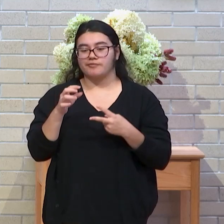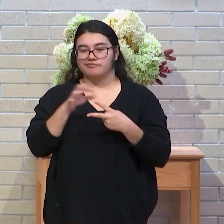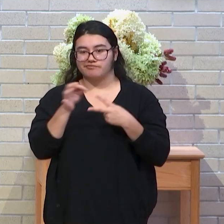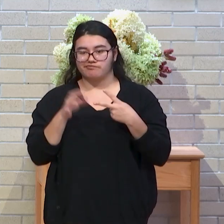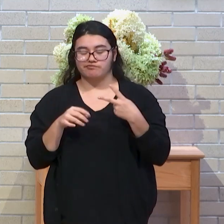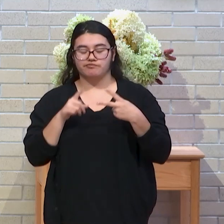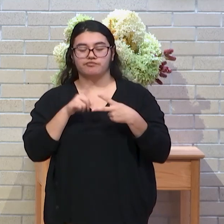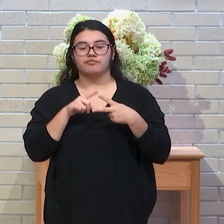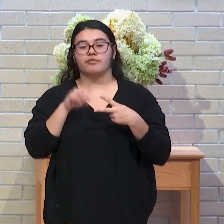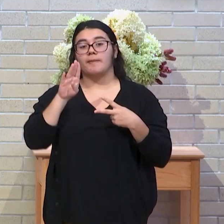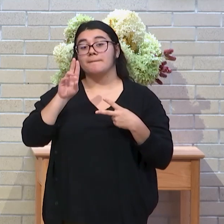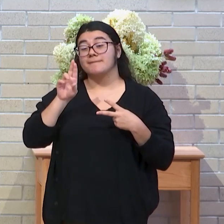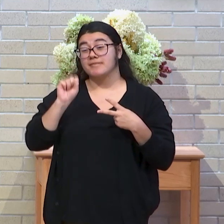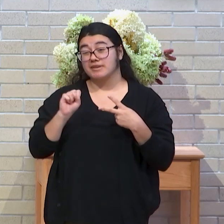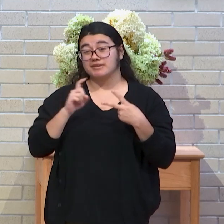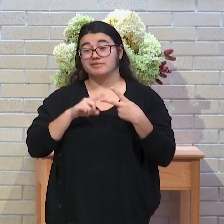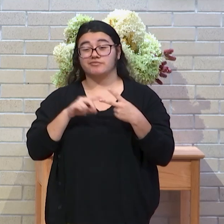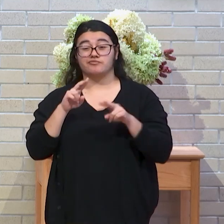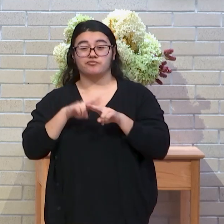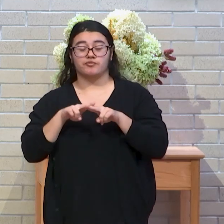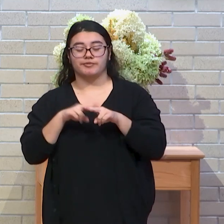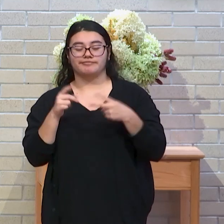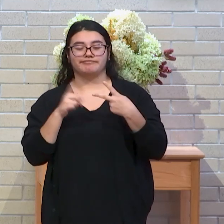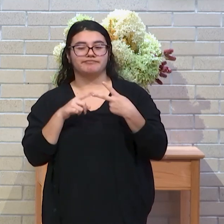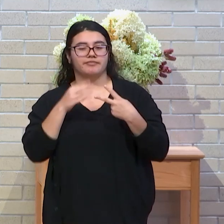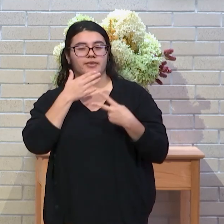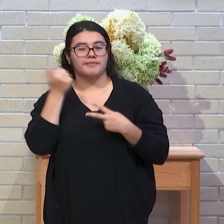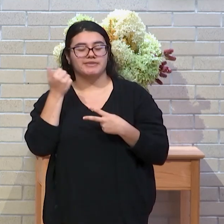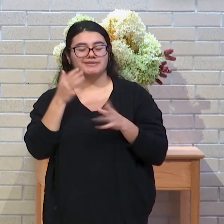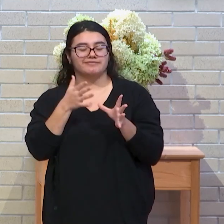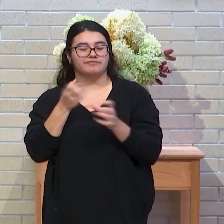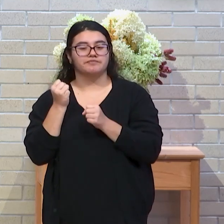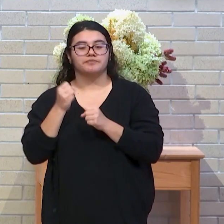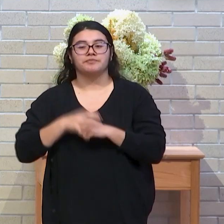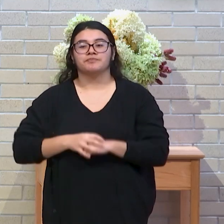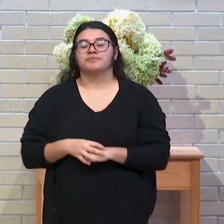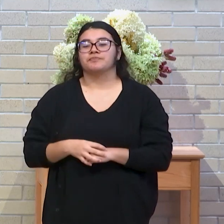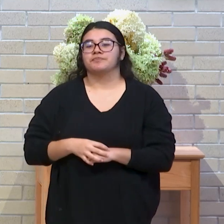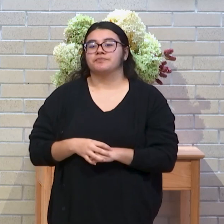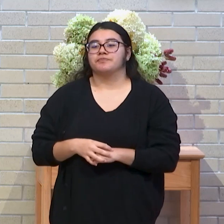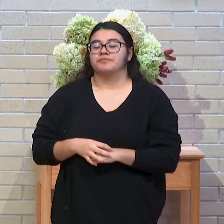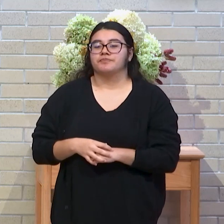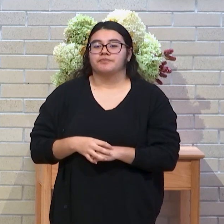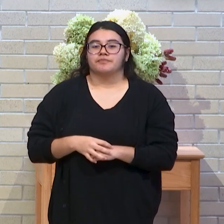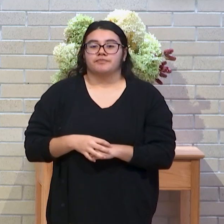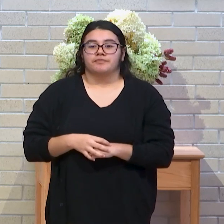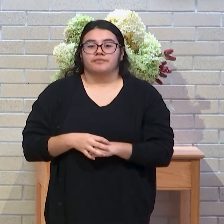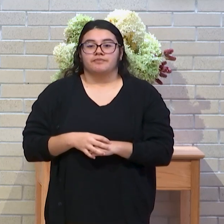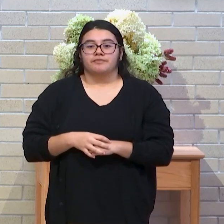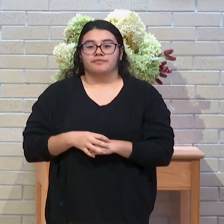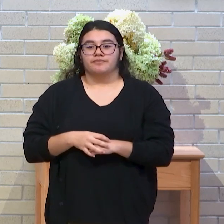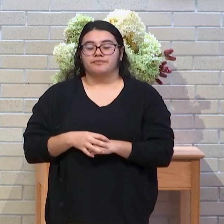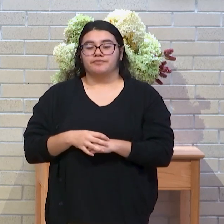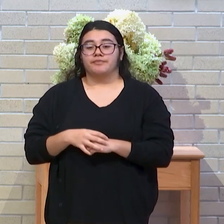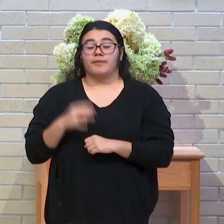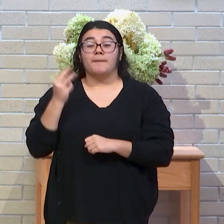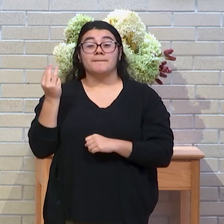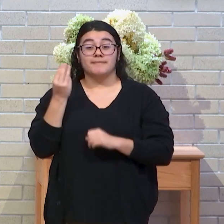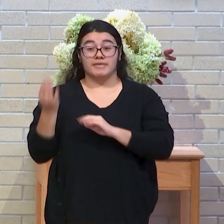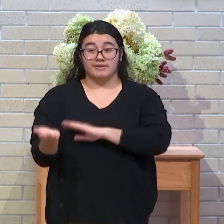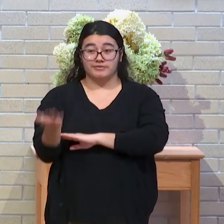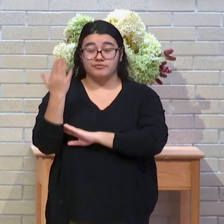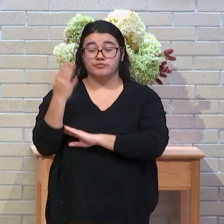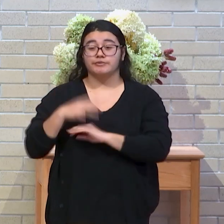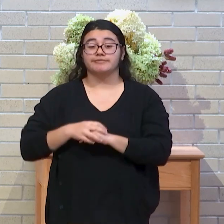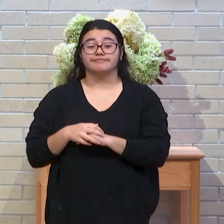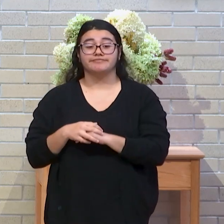pleasant. As we arrived in Arusha, we would meet up with our safari guides for a week of travel and exploring. So we headed out on Monday morning. After we said goodbye to